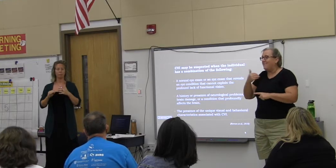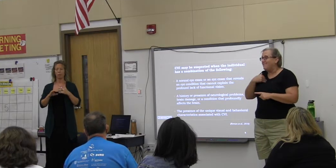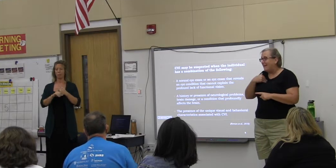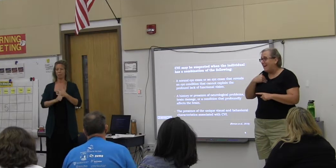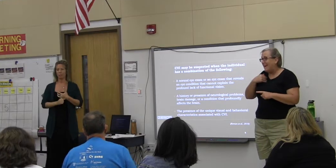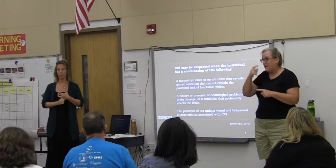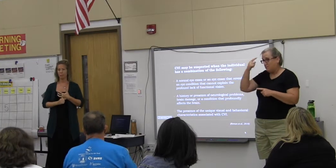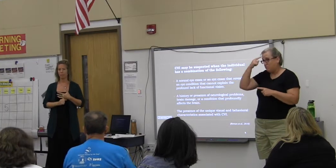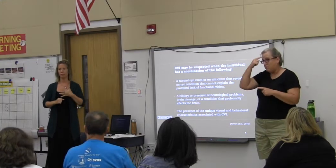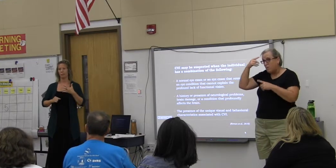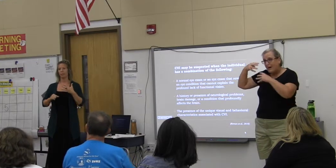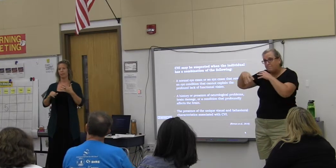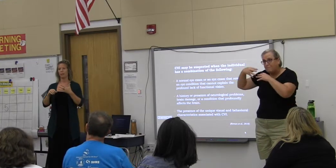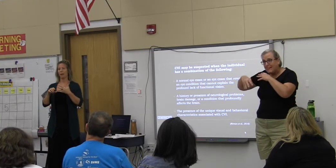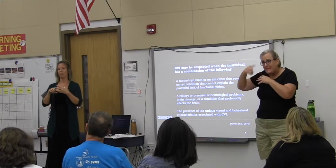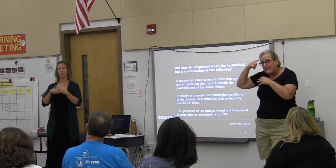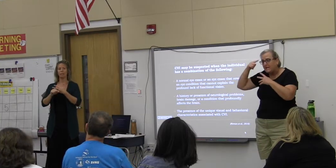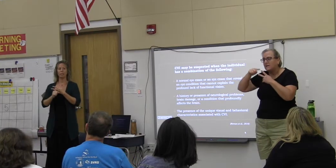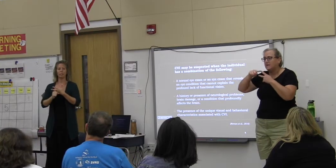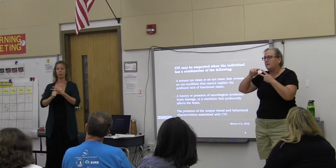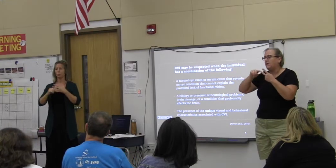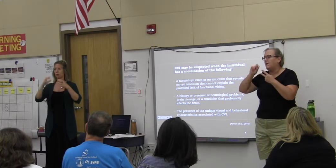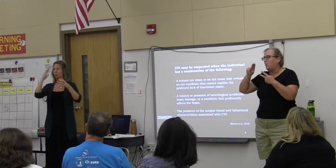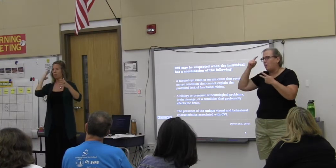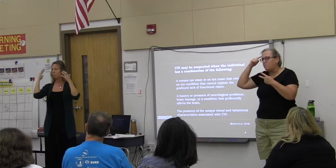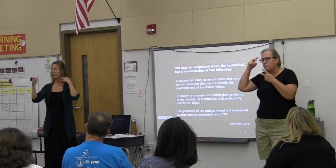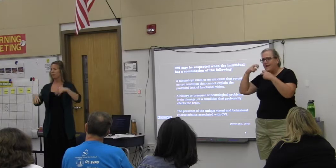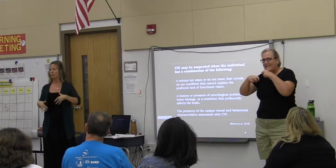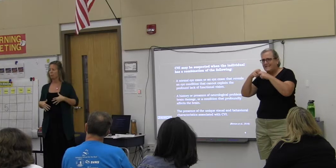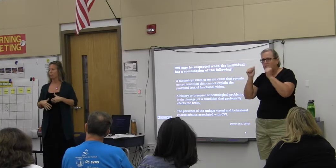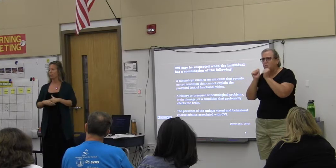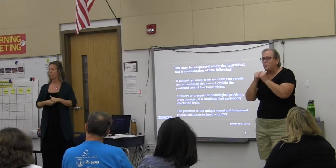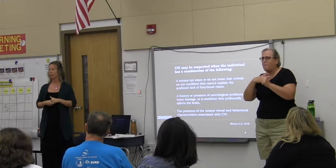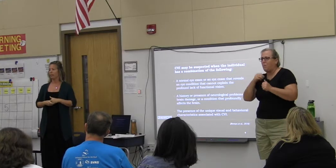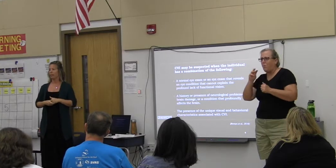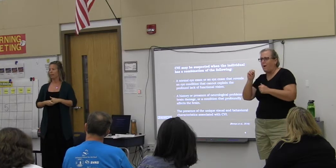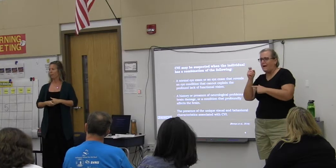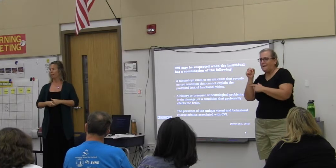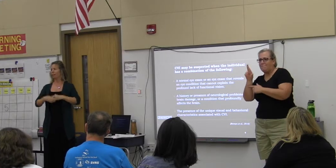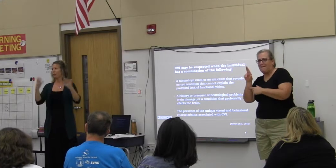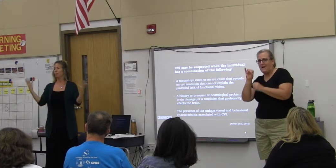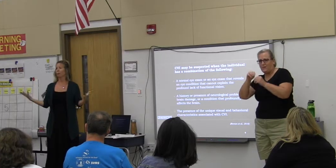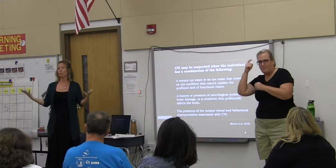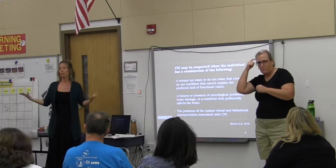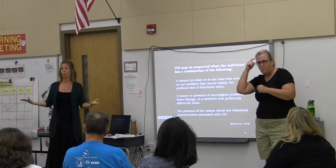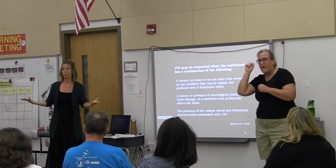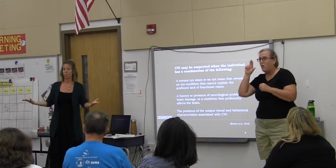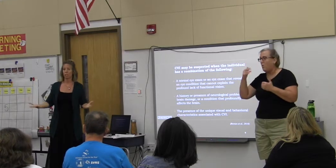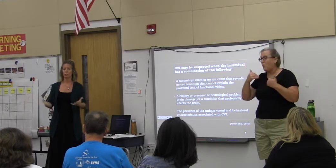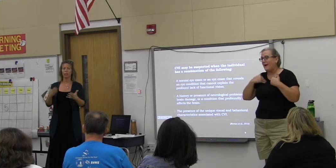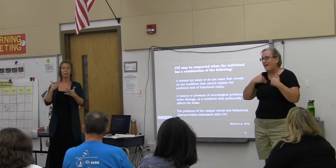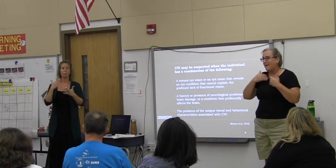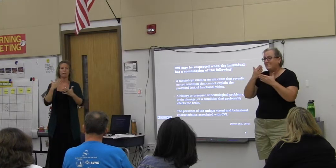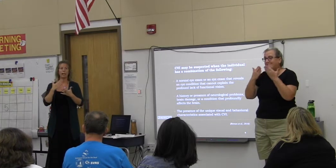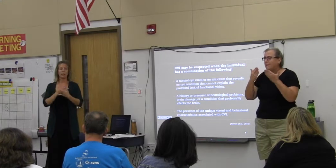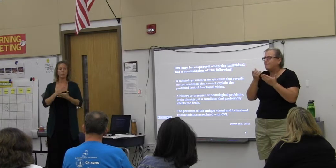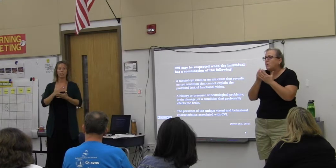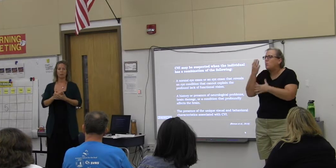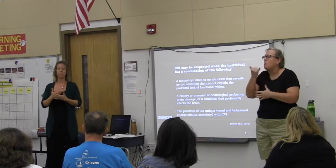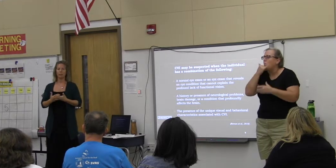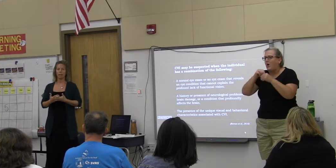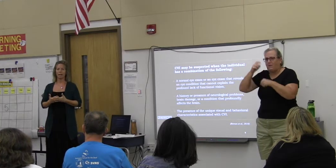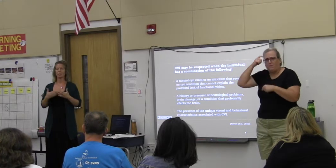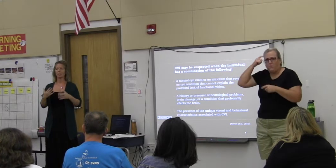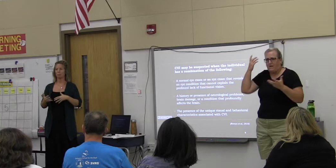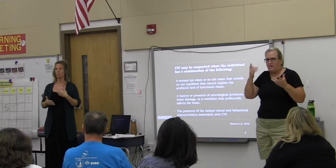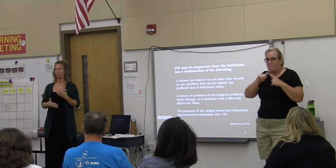had a brain bleed, they've had brain issues with the white matter of their brain, they might just have a brain malformation, but anybody